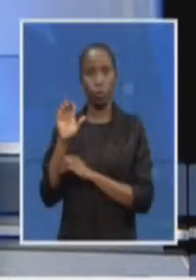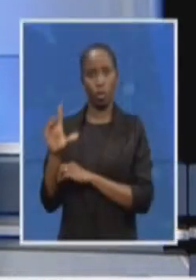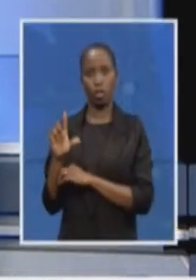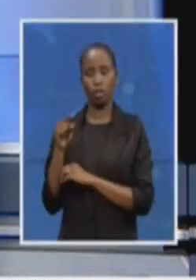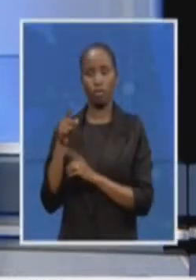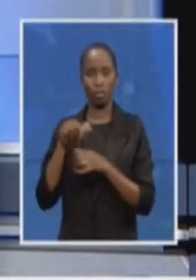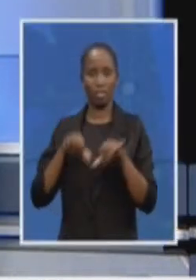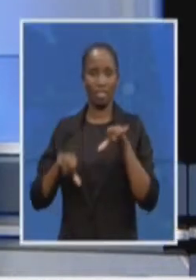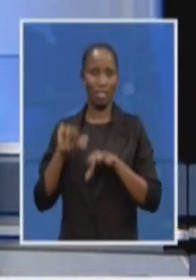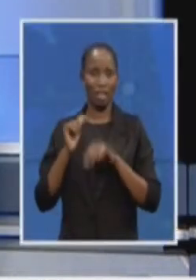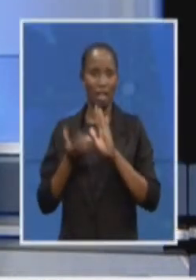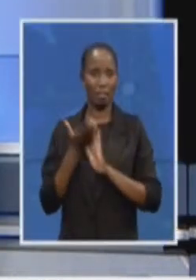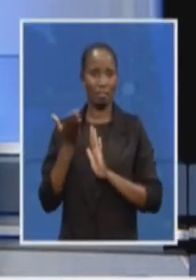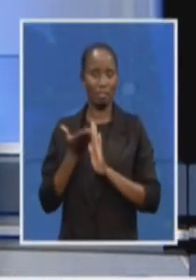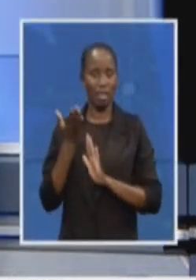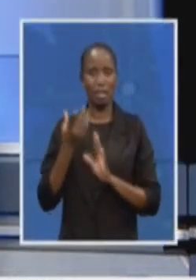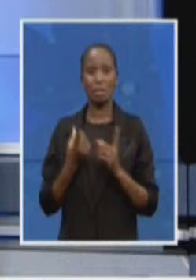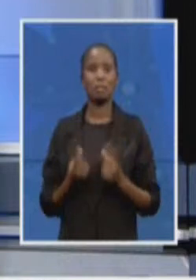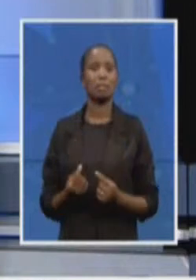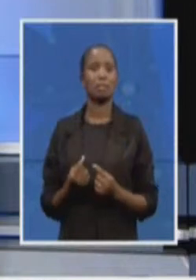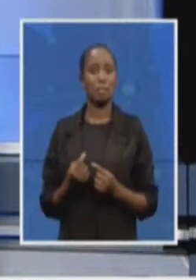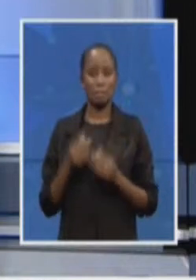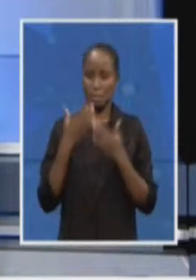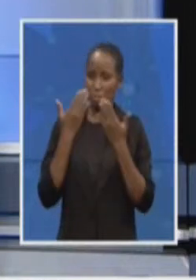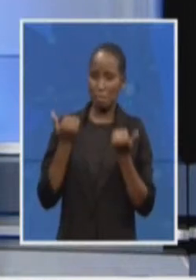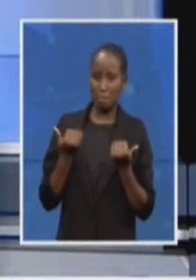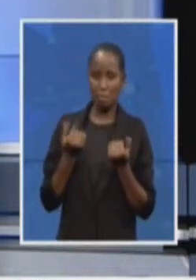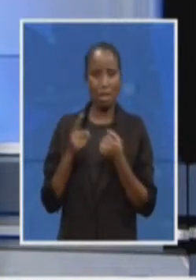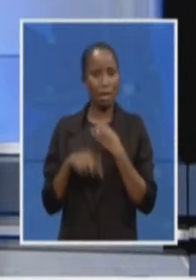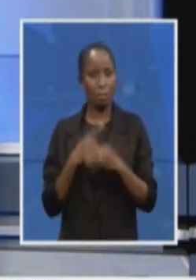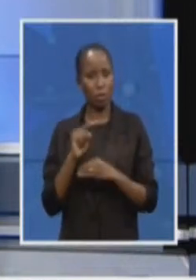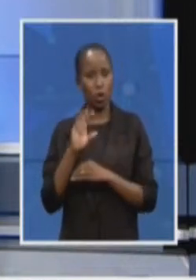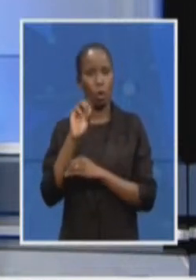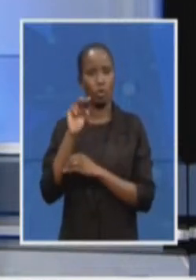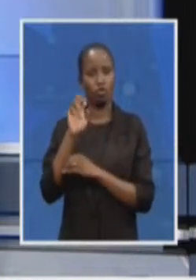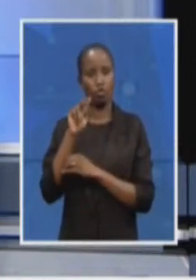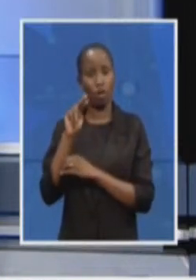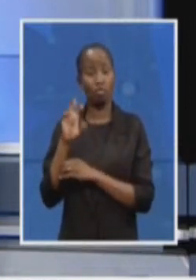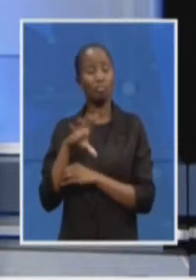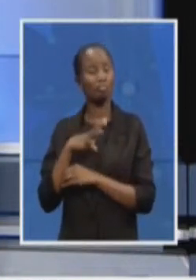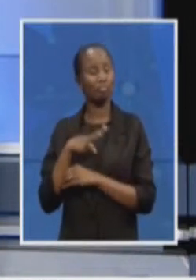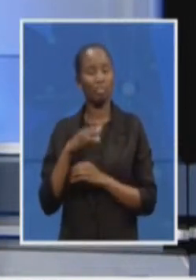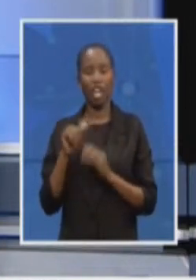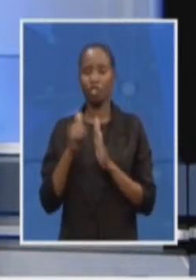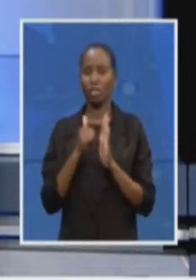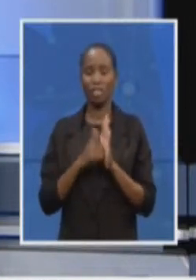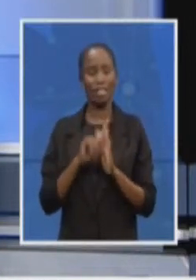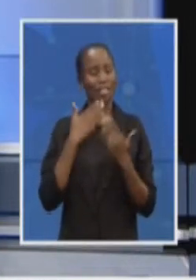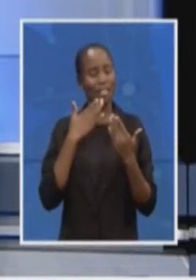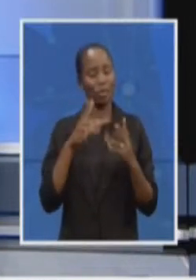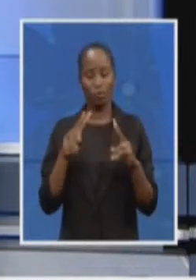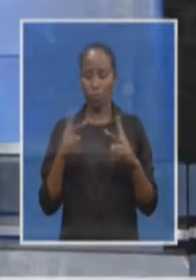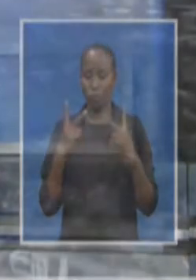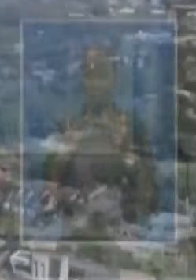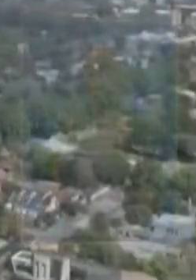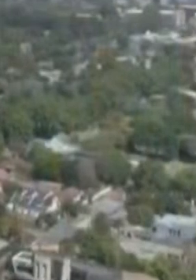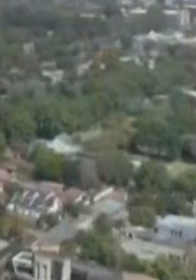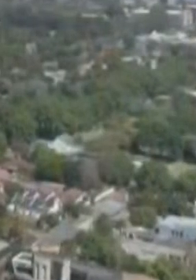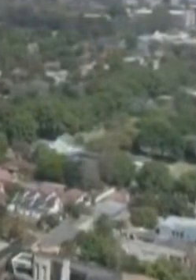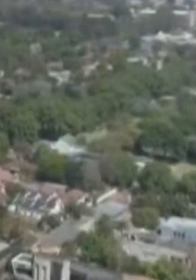know about Omicron. That's your agenda for today. Thank you so much for watching. Till tomorrow. Bye-bye.